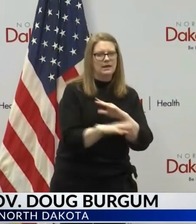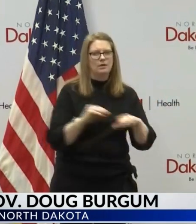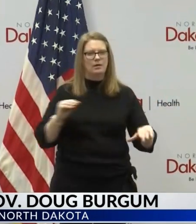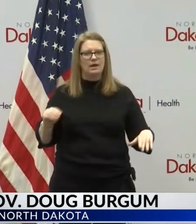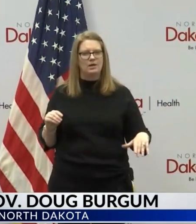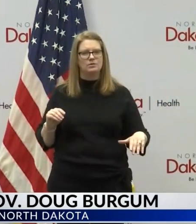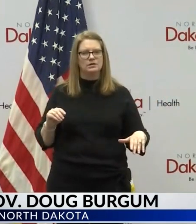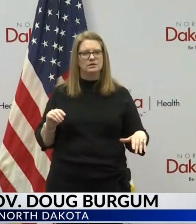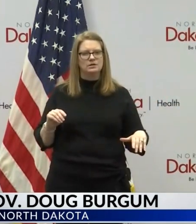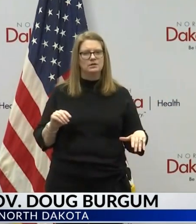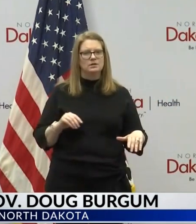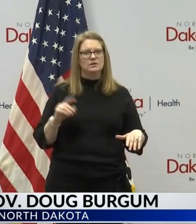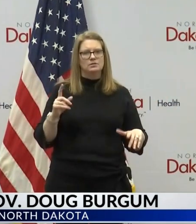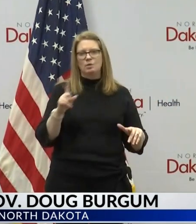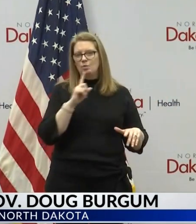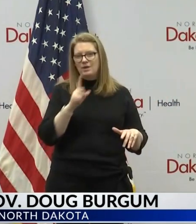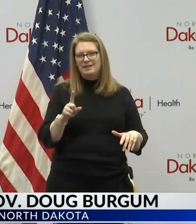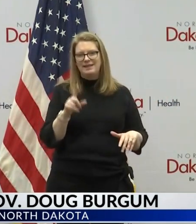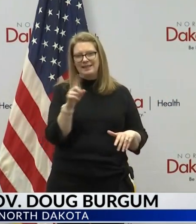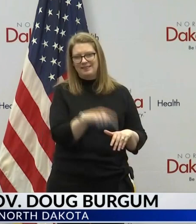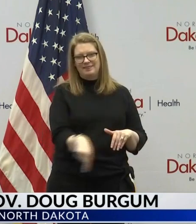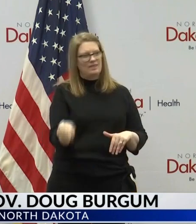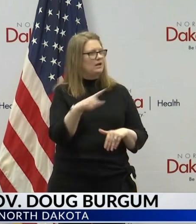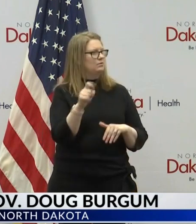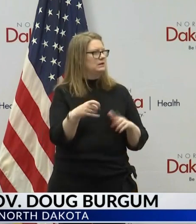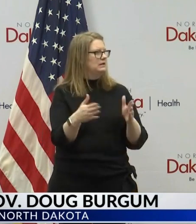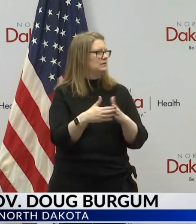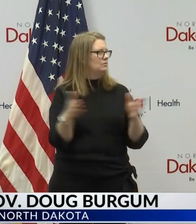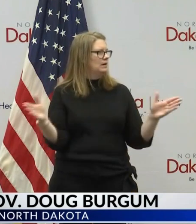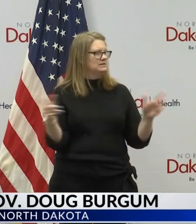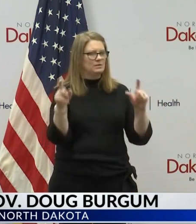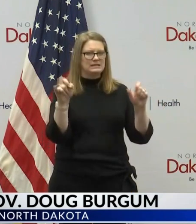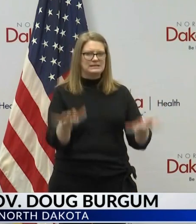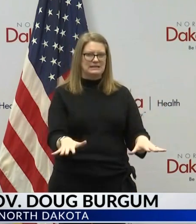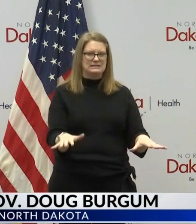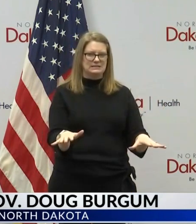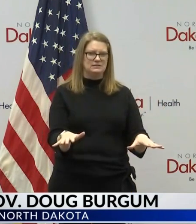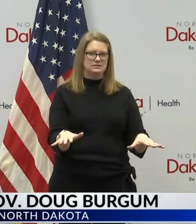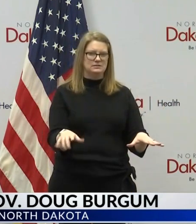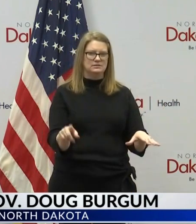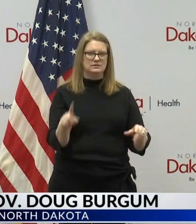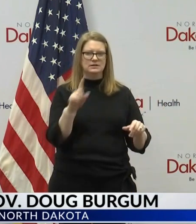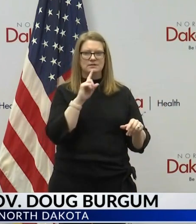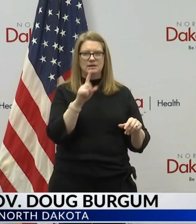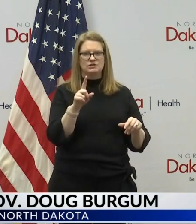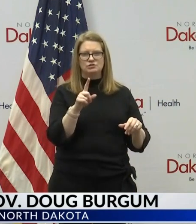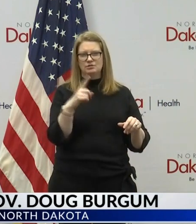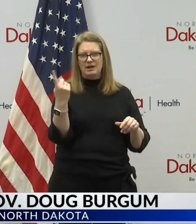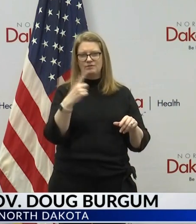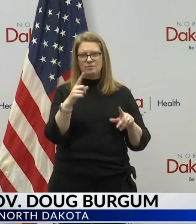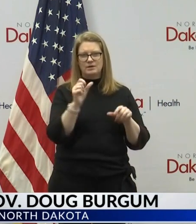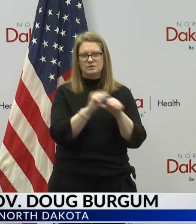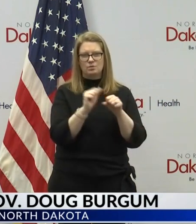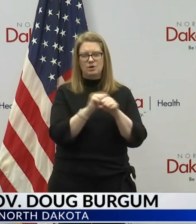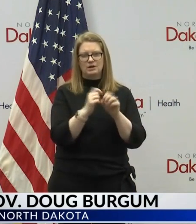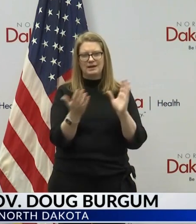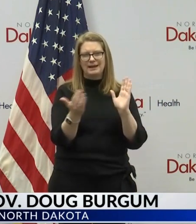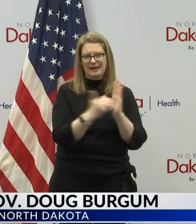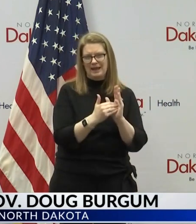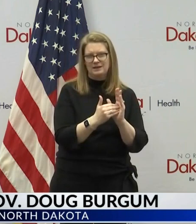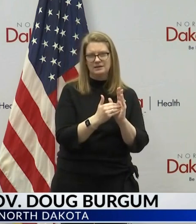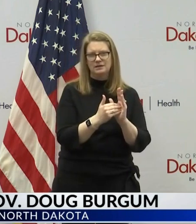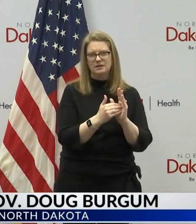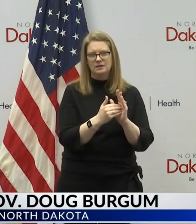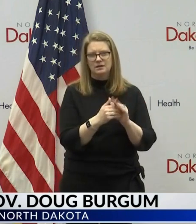have to have the widespread testing to make sure that we're safely getting everybody back to work. And the testing would have to be in the